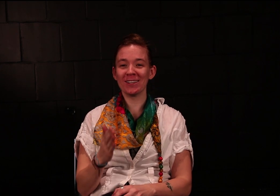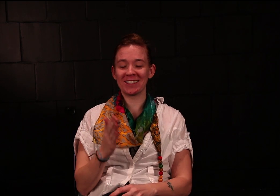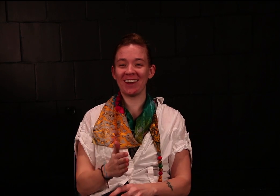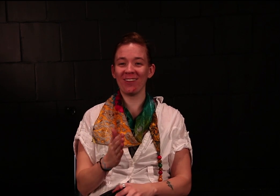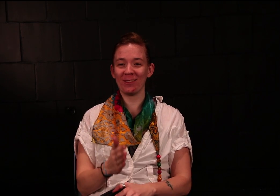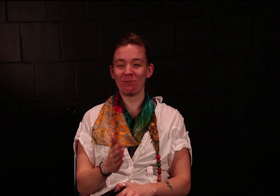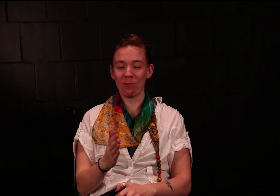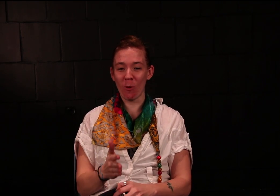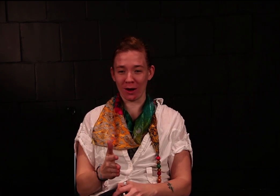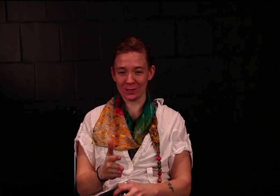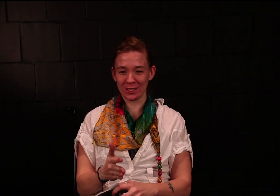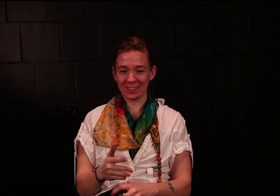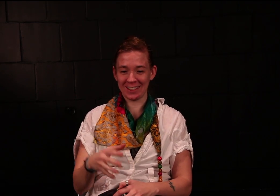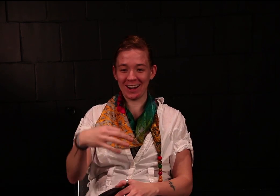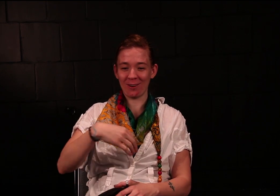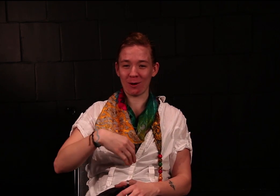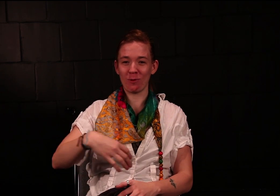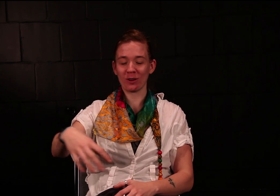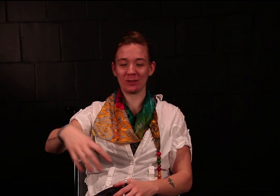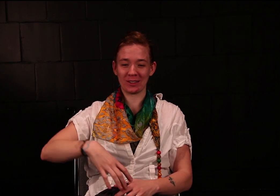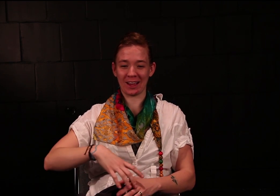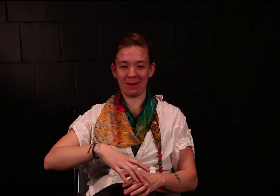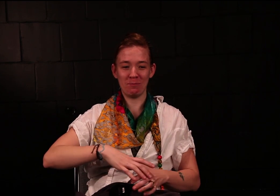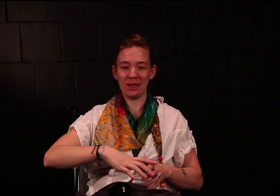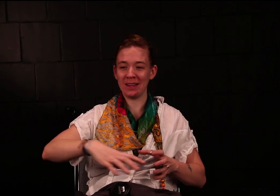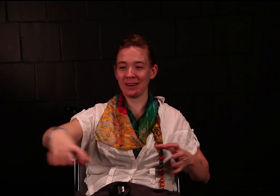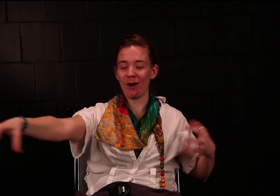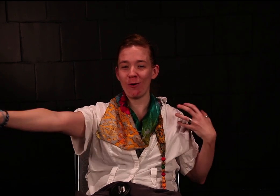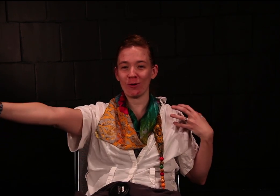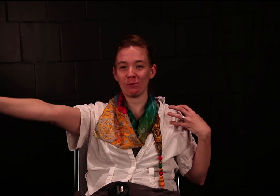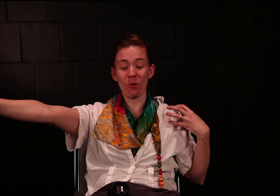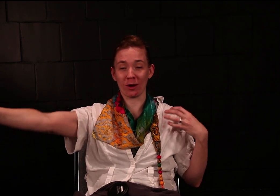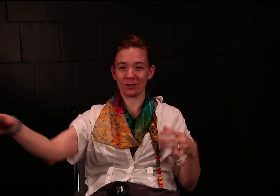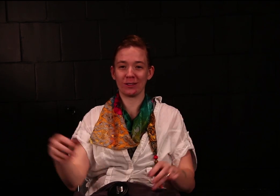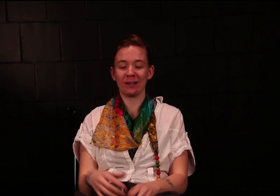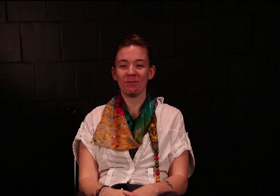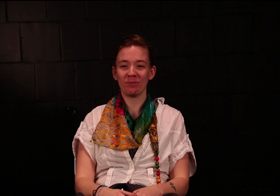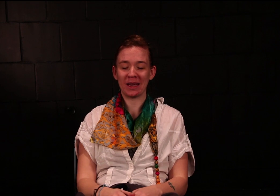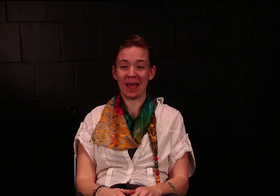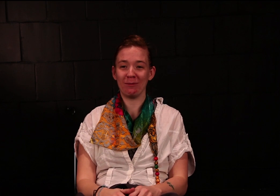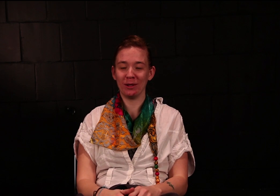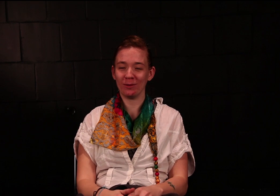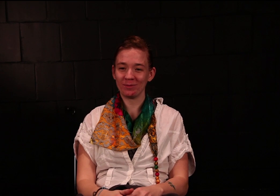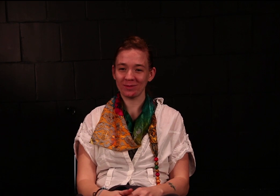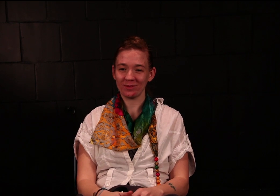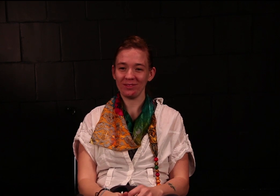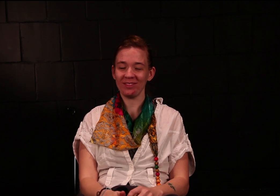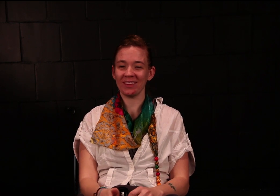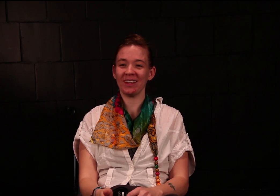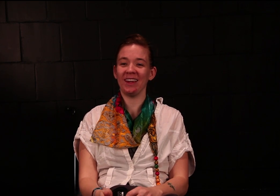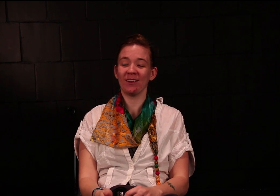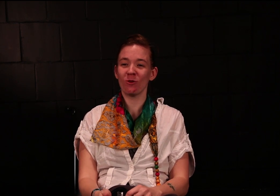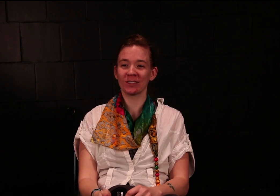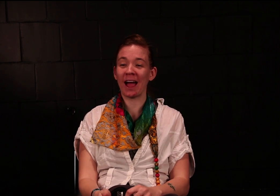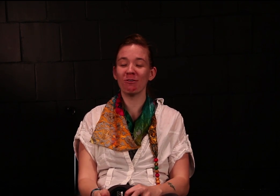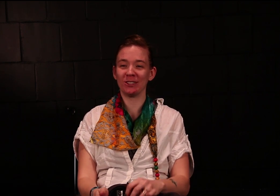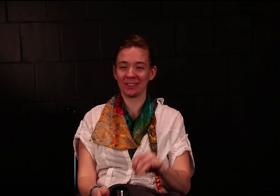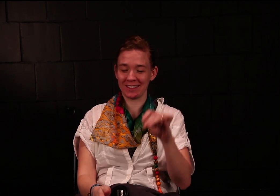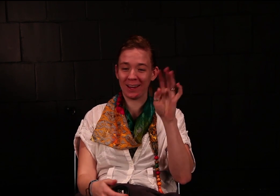sit on the porch, stand on our porch. It was like a big, long porch my dad built. And of course, I would just stand